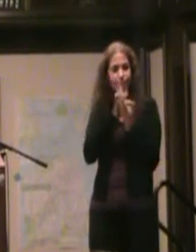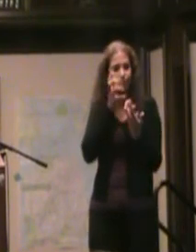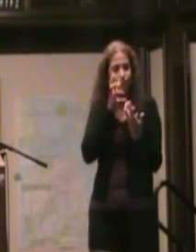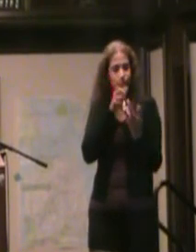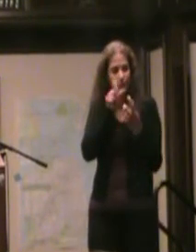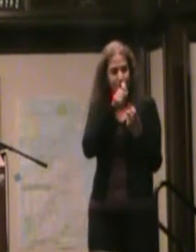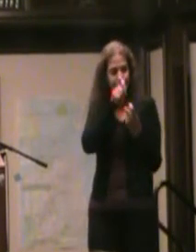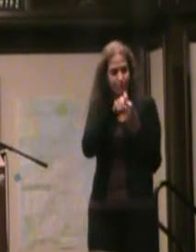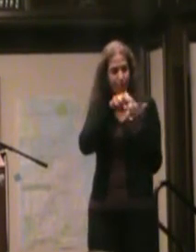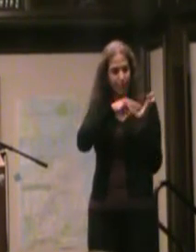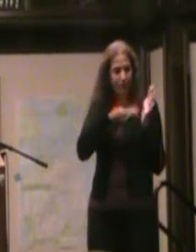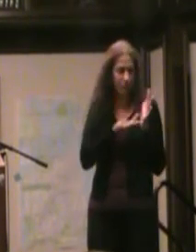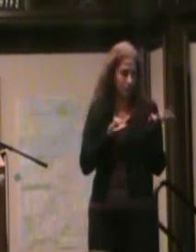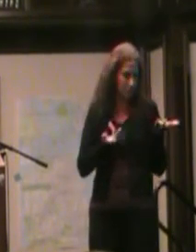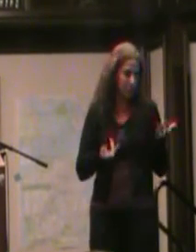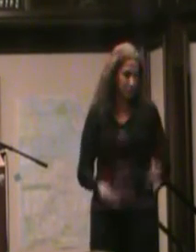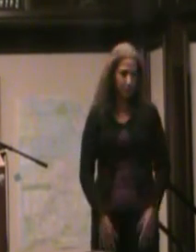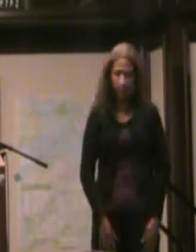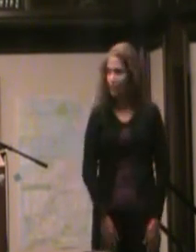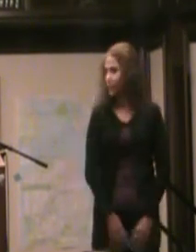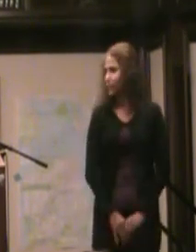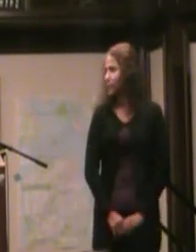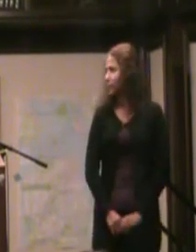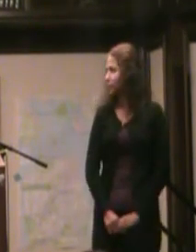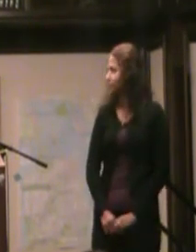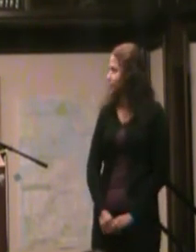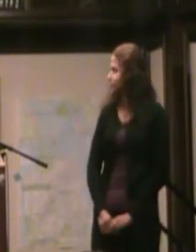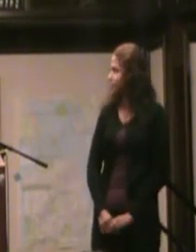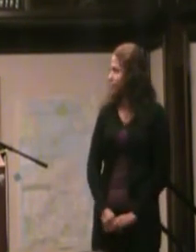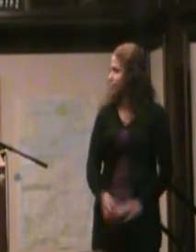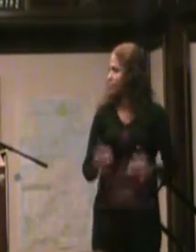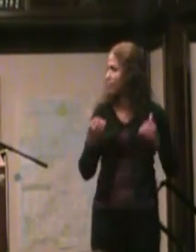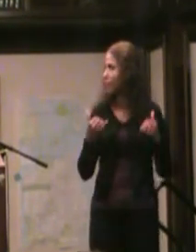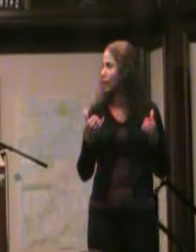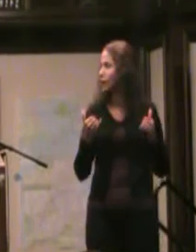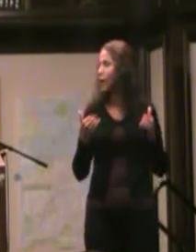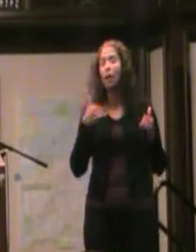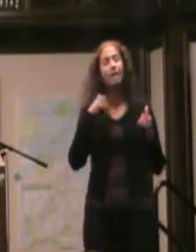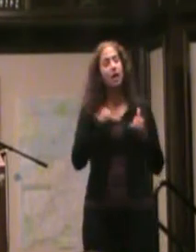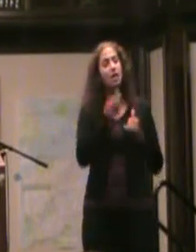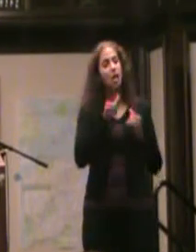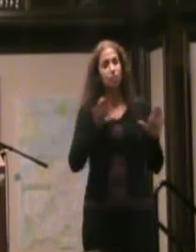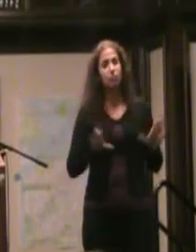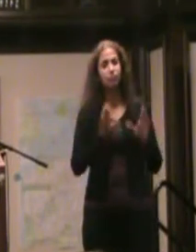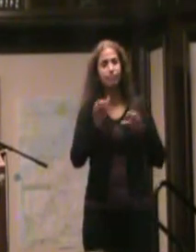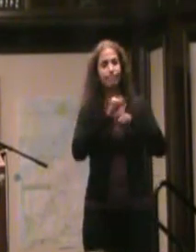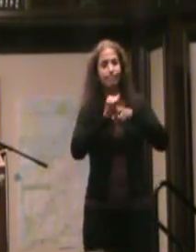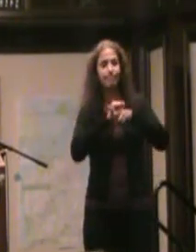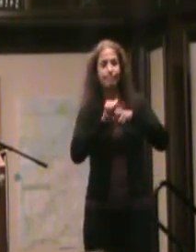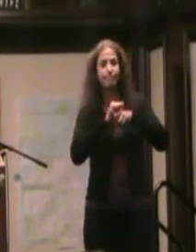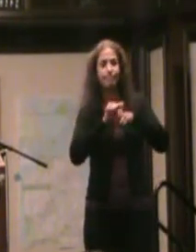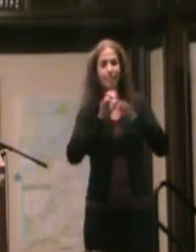field. Now let's do the other exercise, which is on the page right before it.